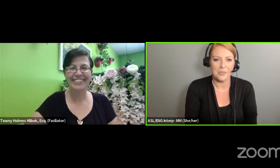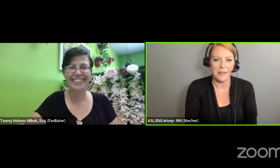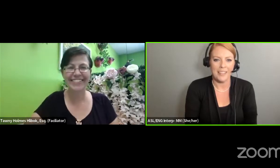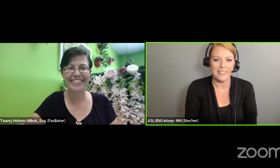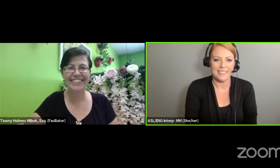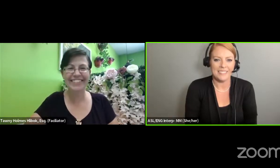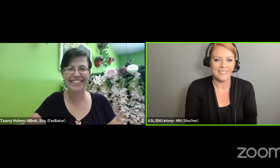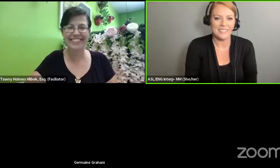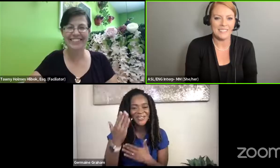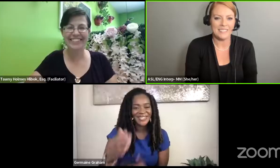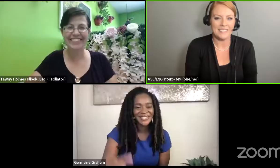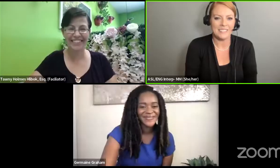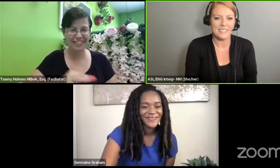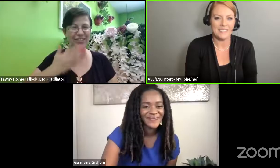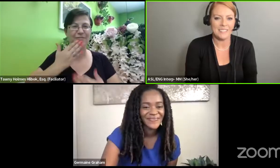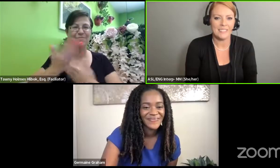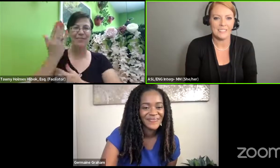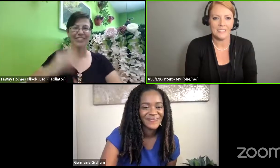Hi, Jermaine.